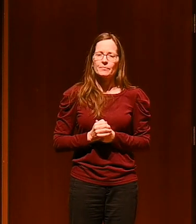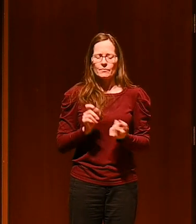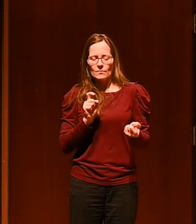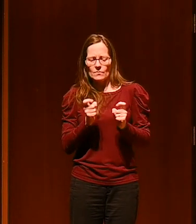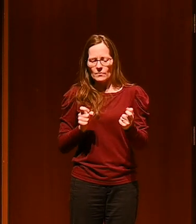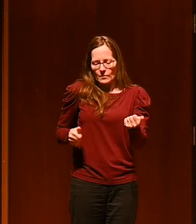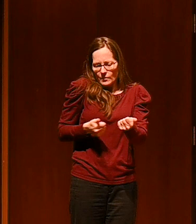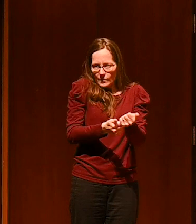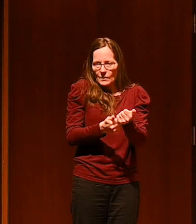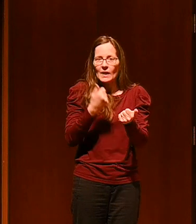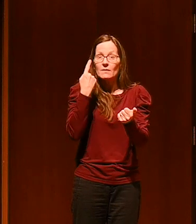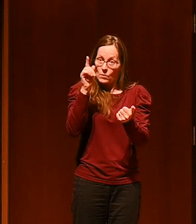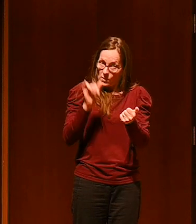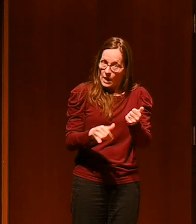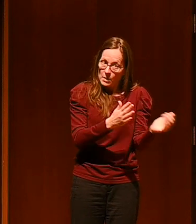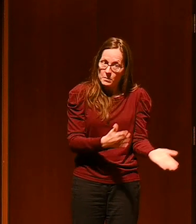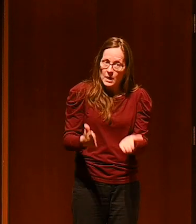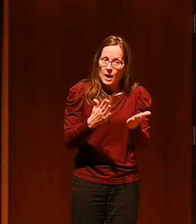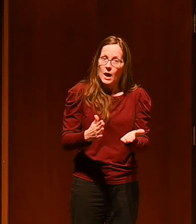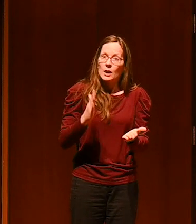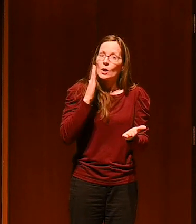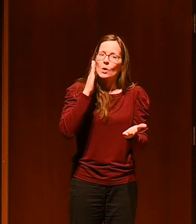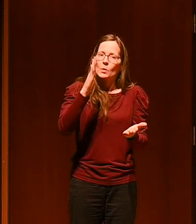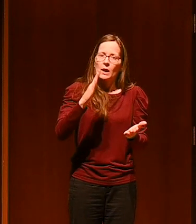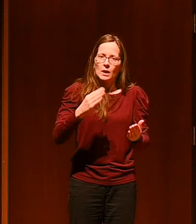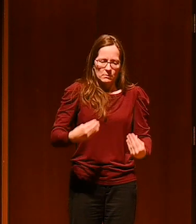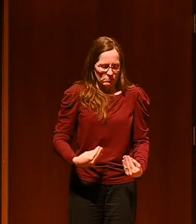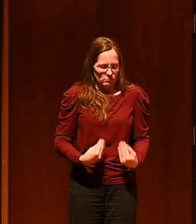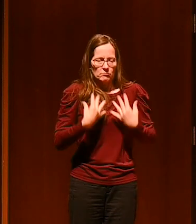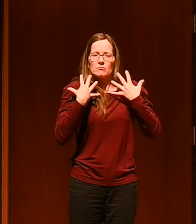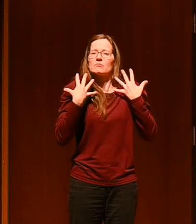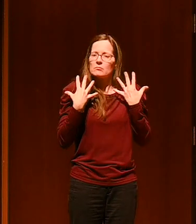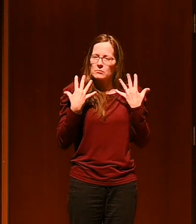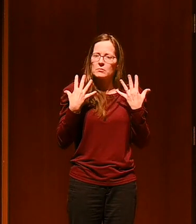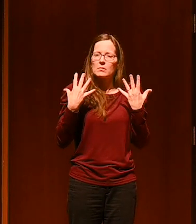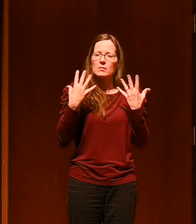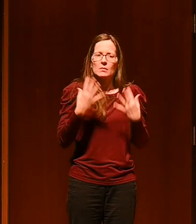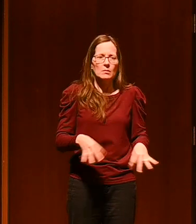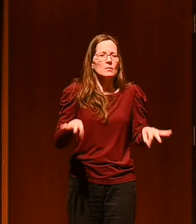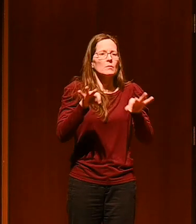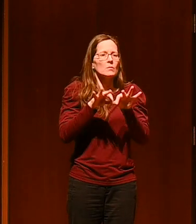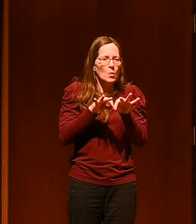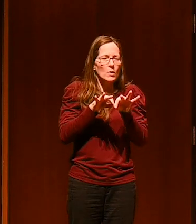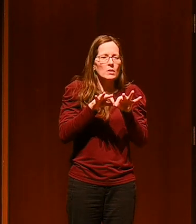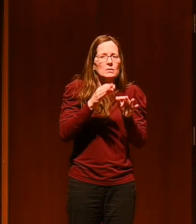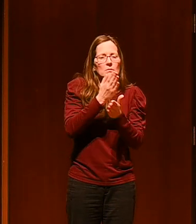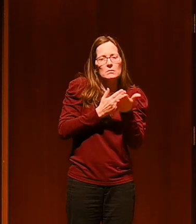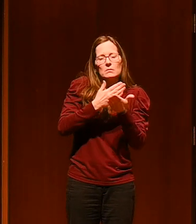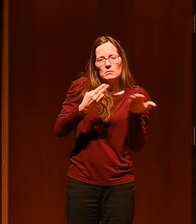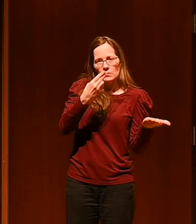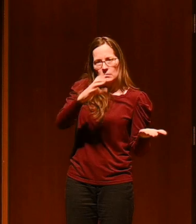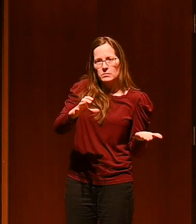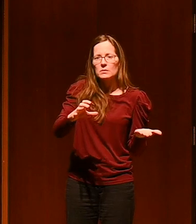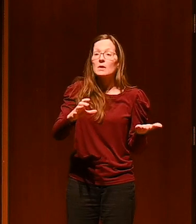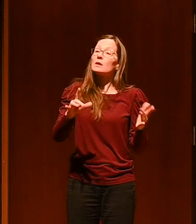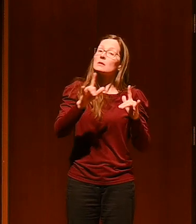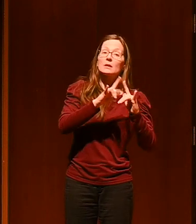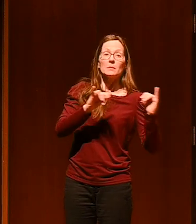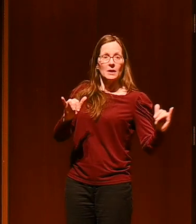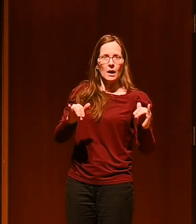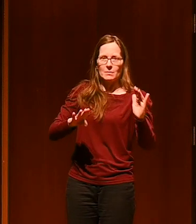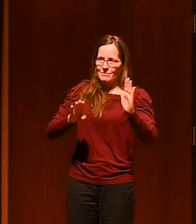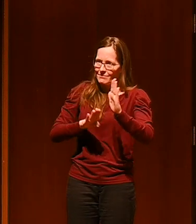cultural plan revitalize existing art and cultural assets in the county while advancing community and economic